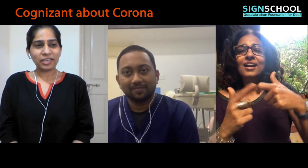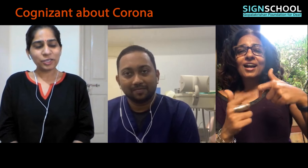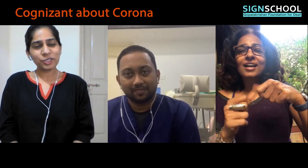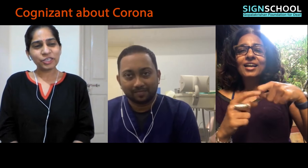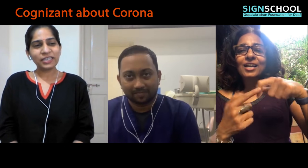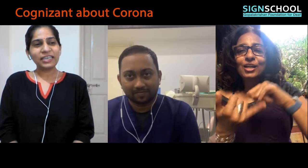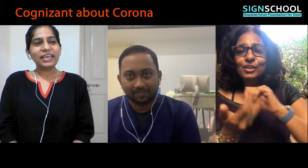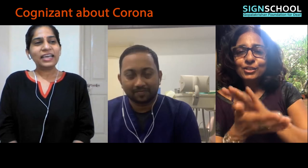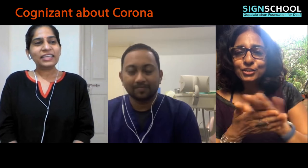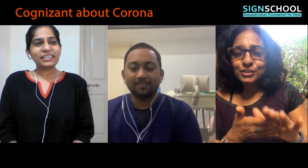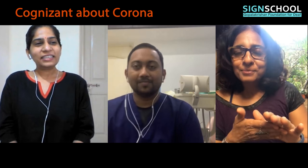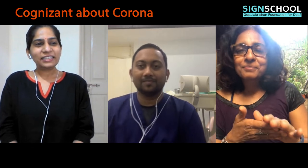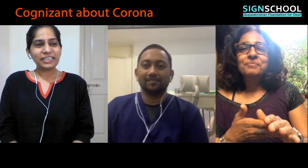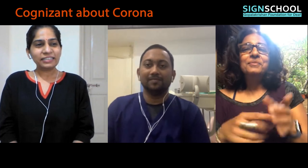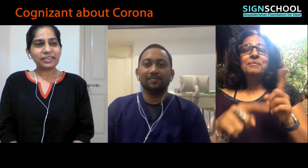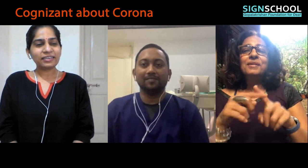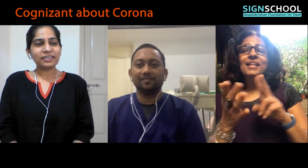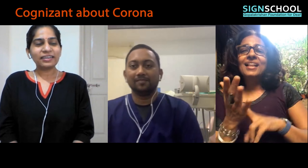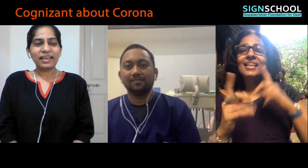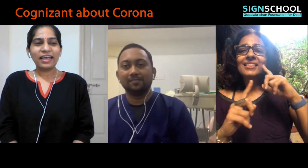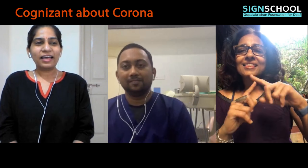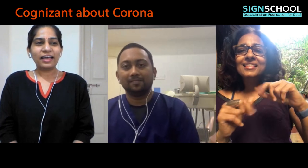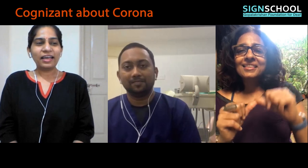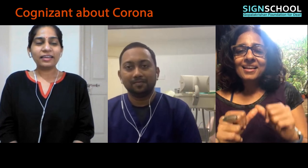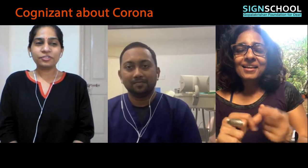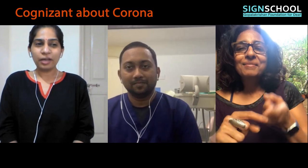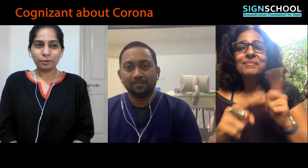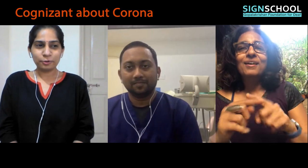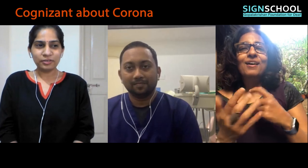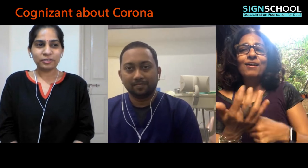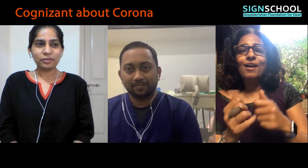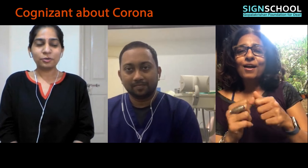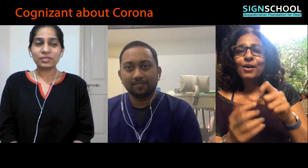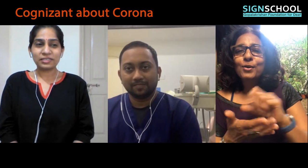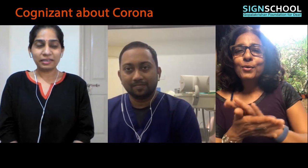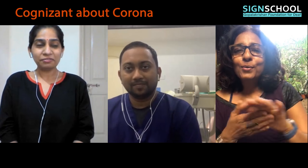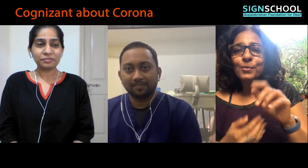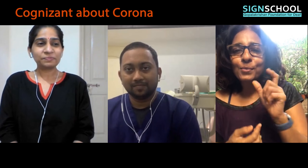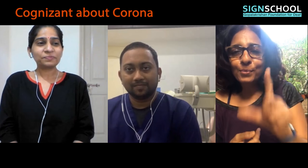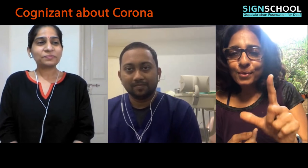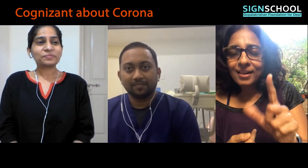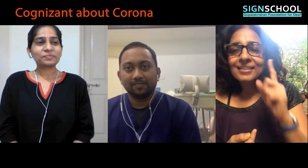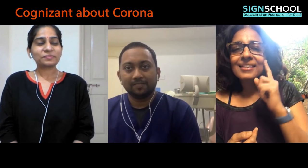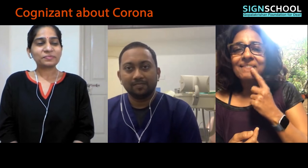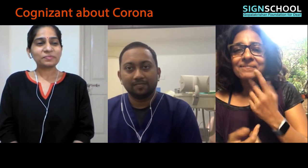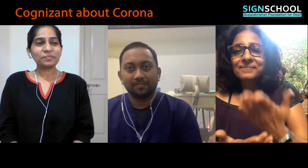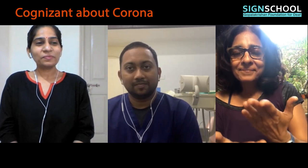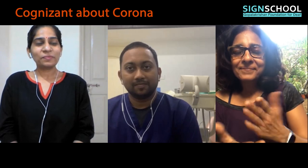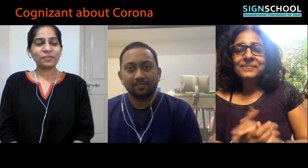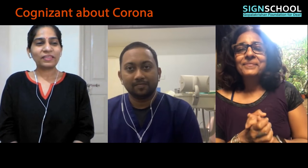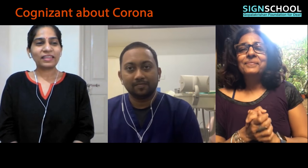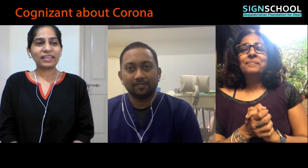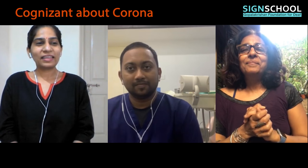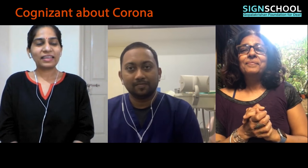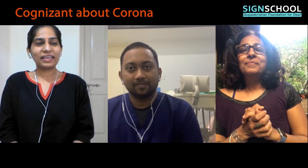Dr. Rakesh, Neeta, and Rahul, who's deaf.